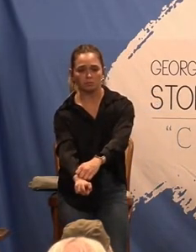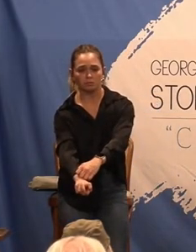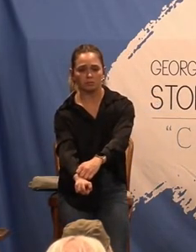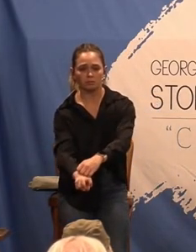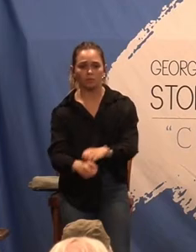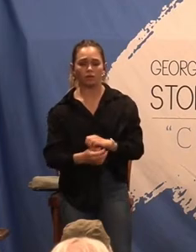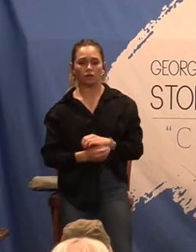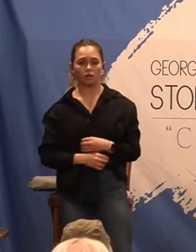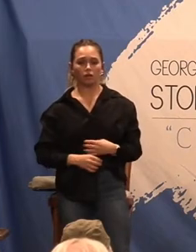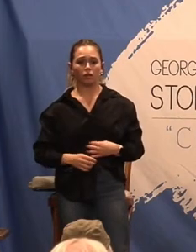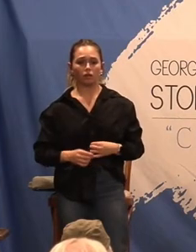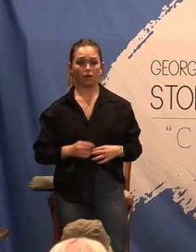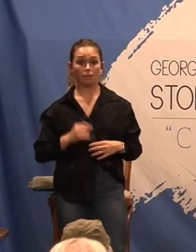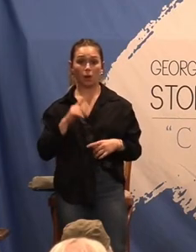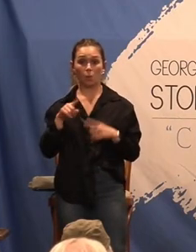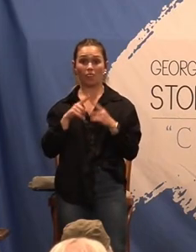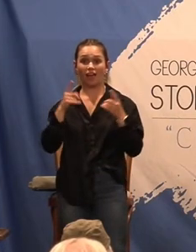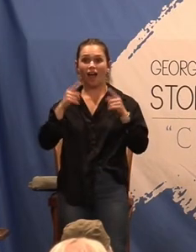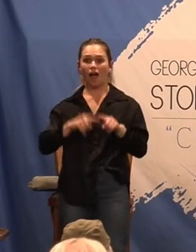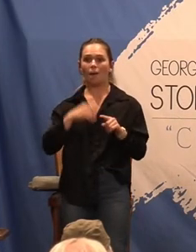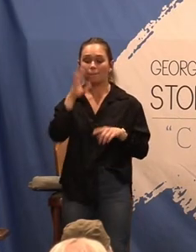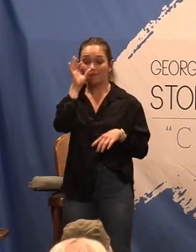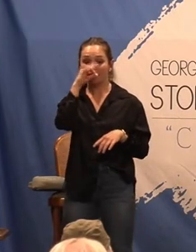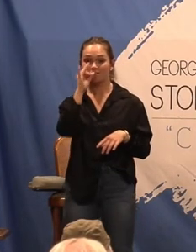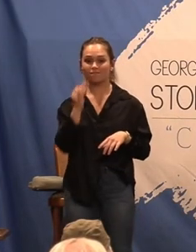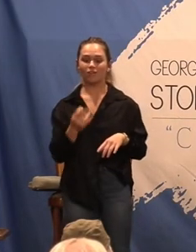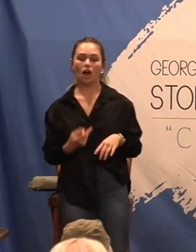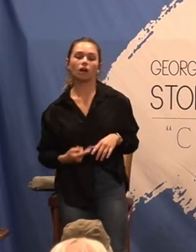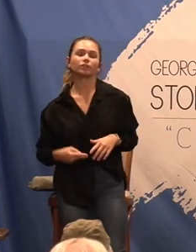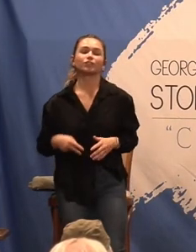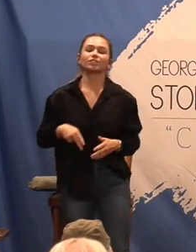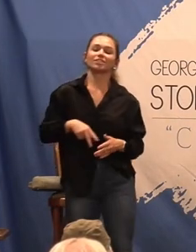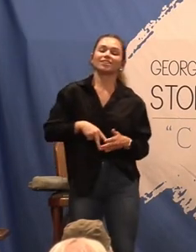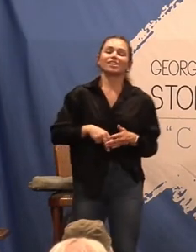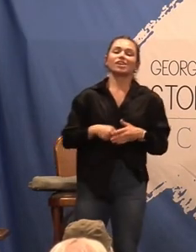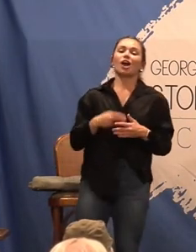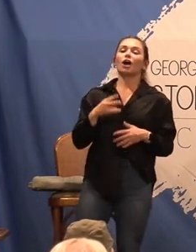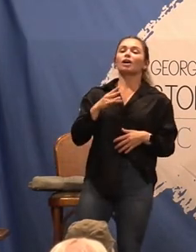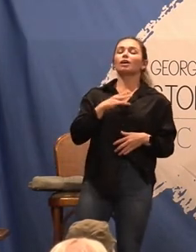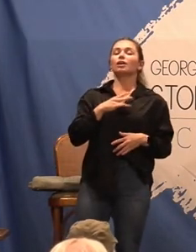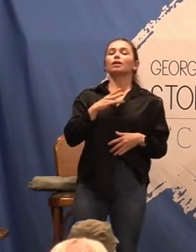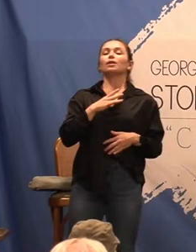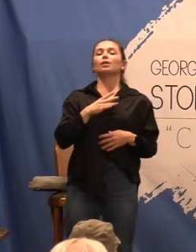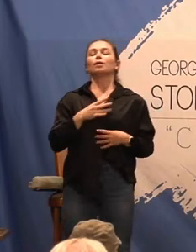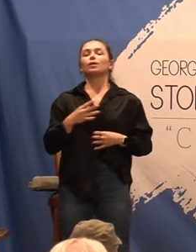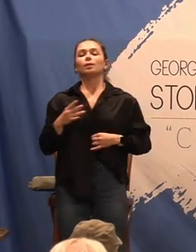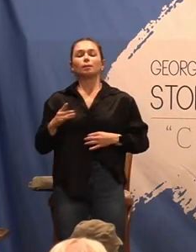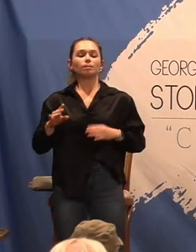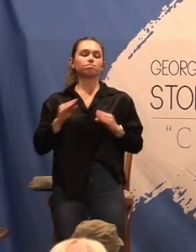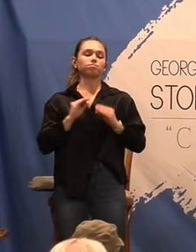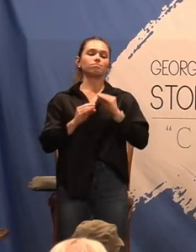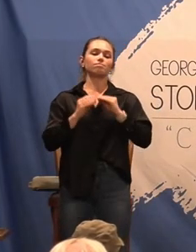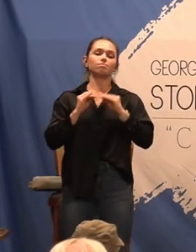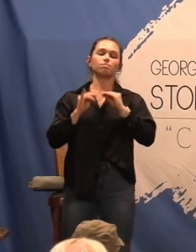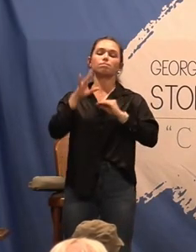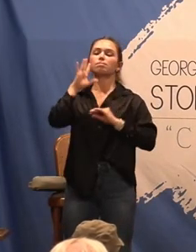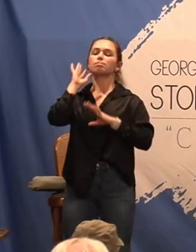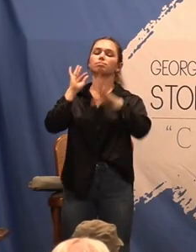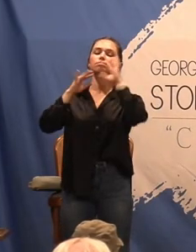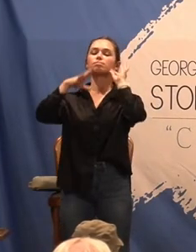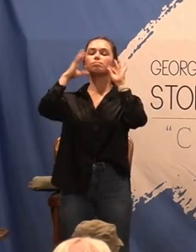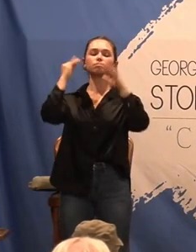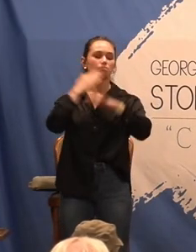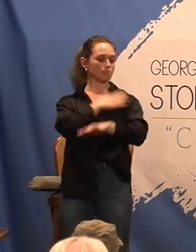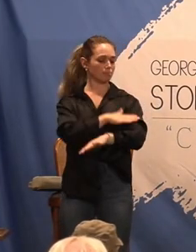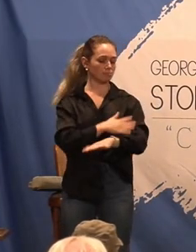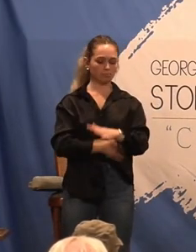down on him. And when that happened, Fox stood up to his full height. He pripped his whiskers. He